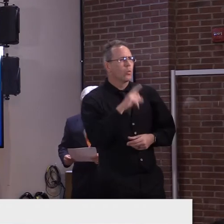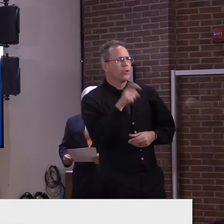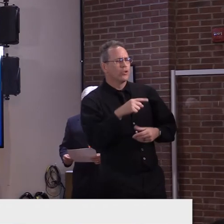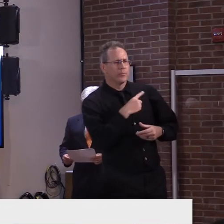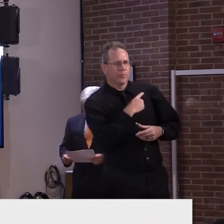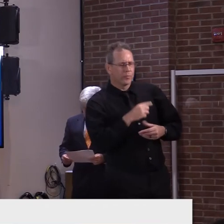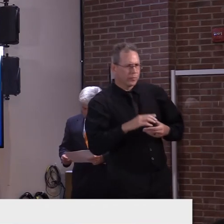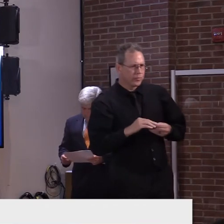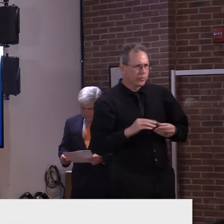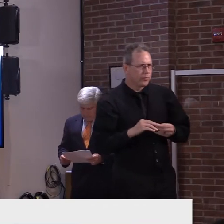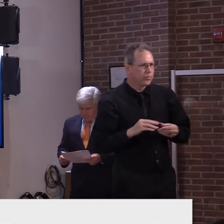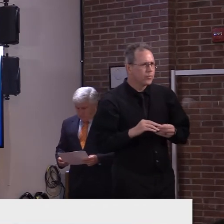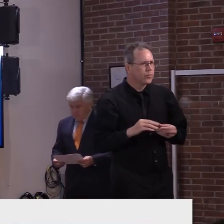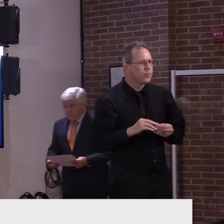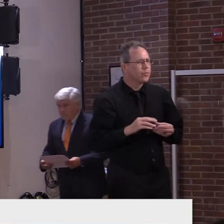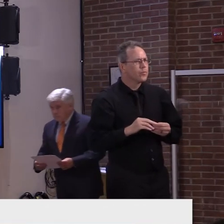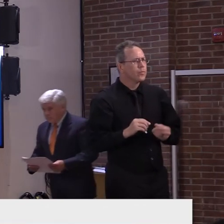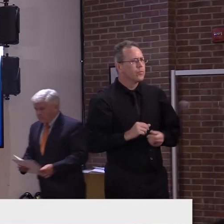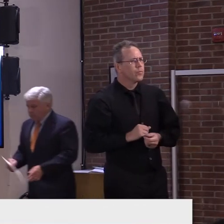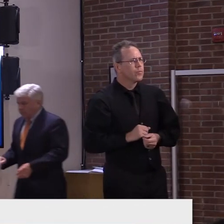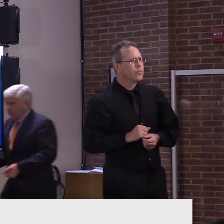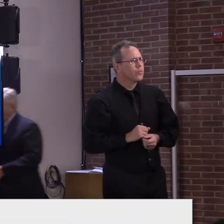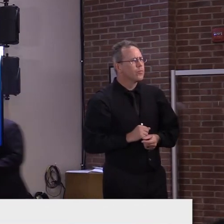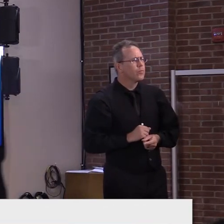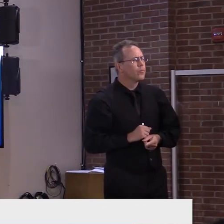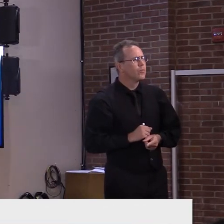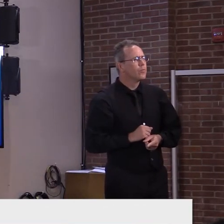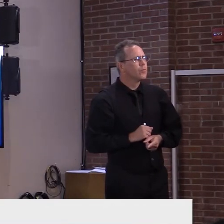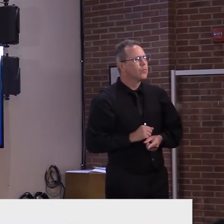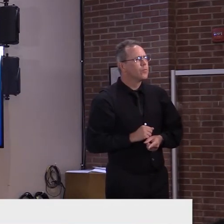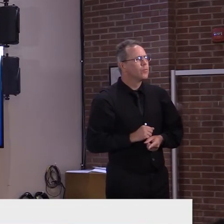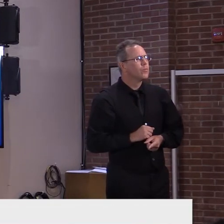incarcerated population is vaccinated?